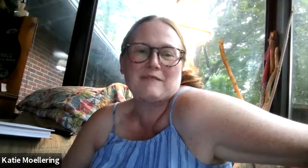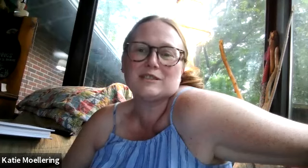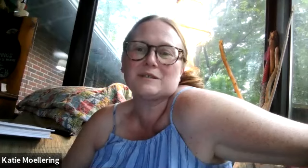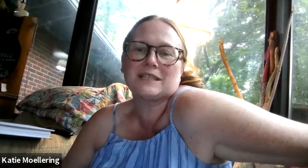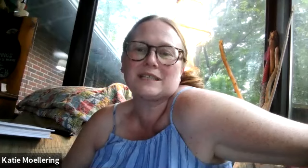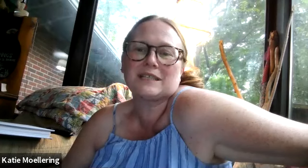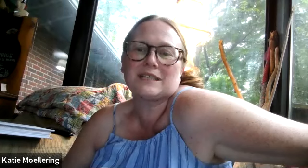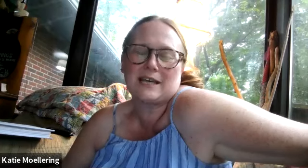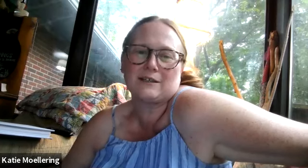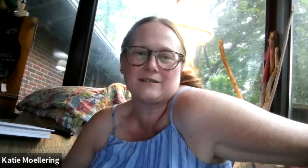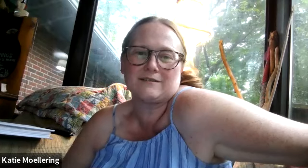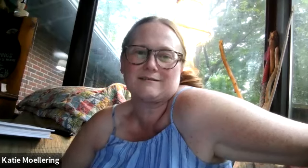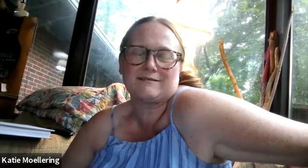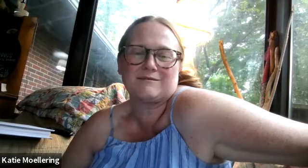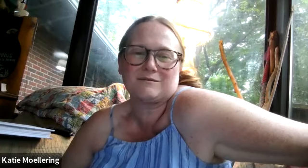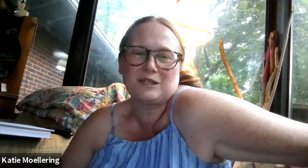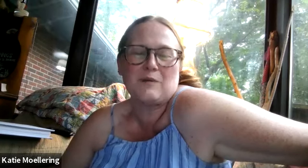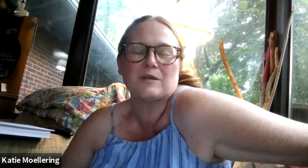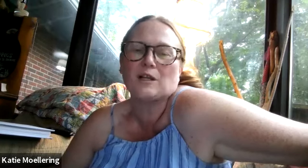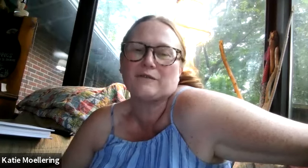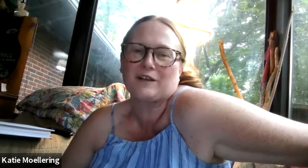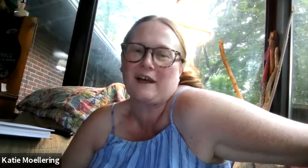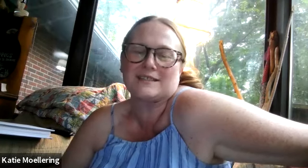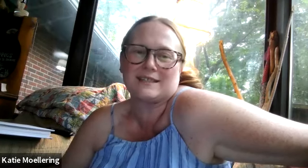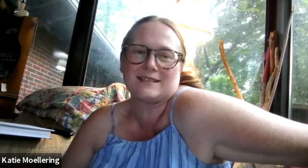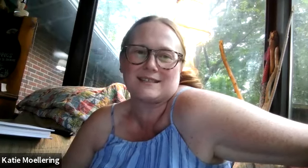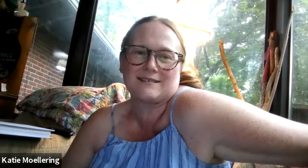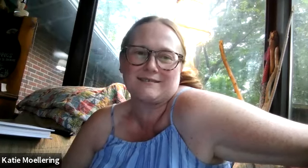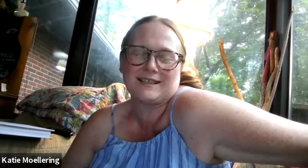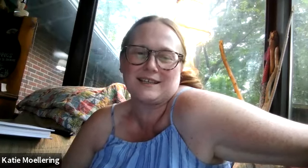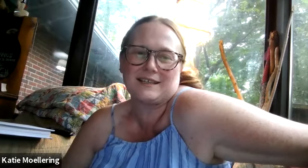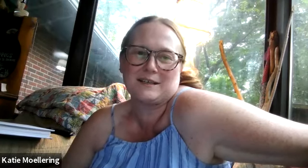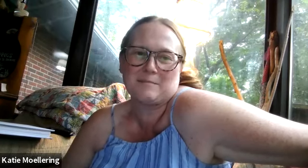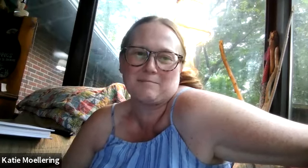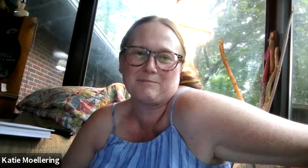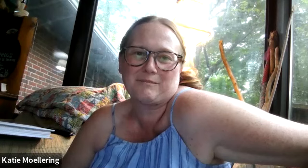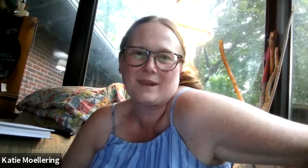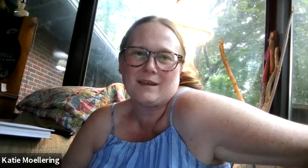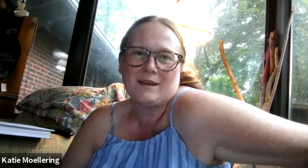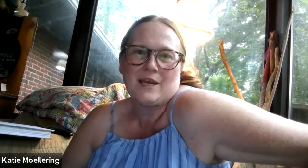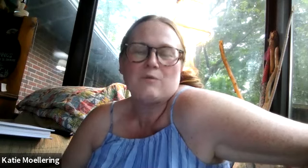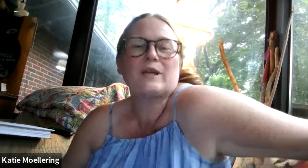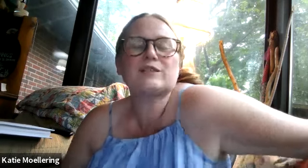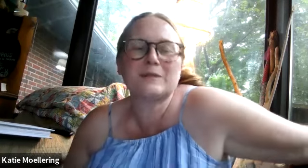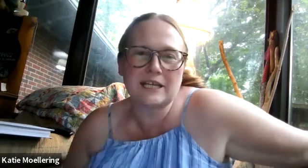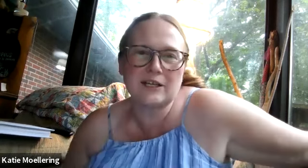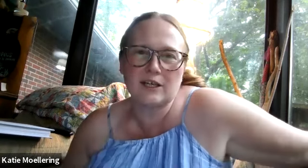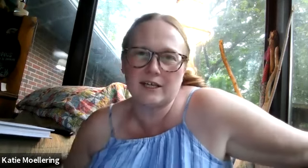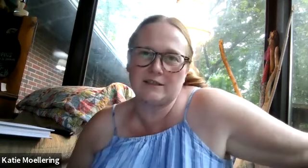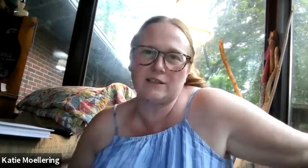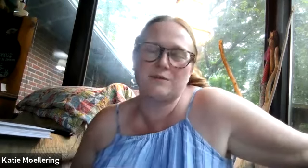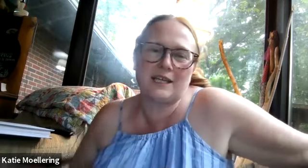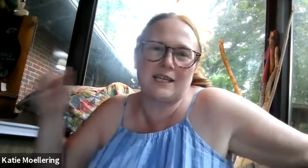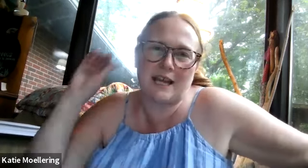And we'll have to do a get together, with all of our classes. And we could do a dinner, and you